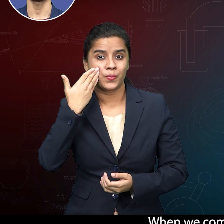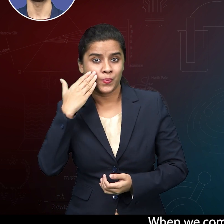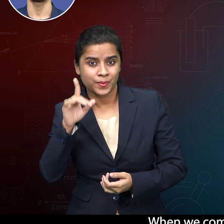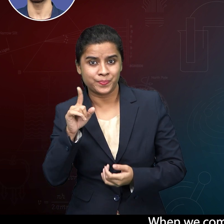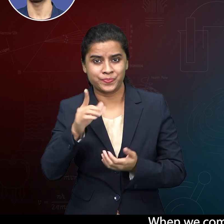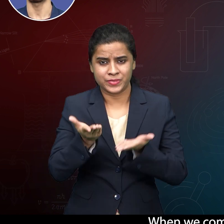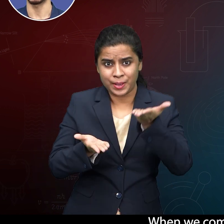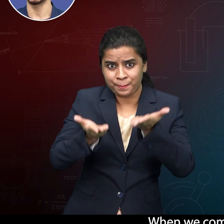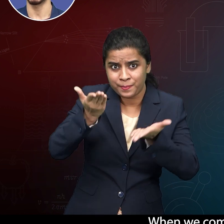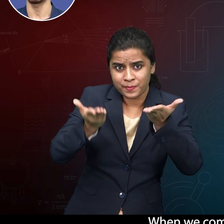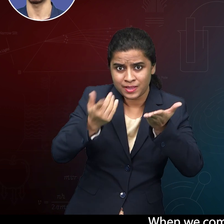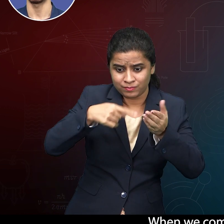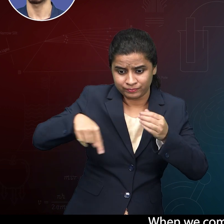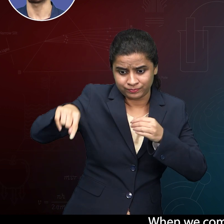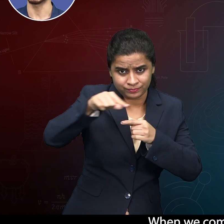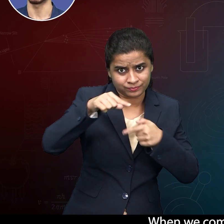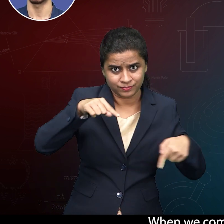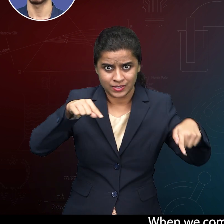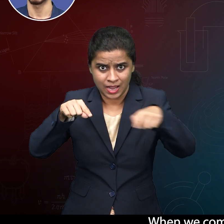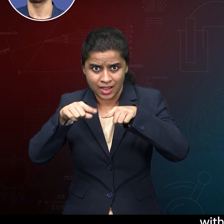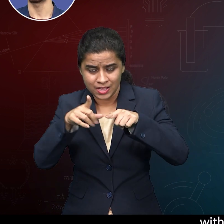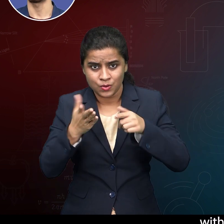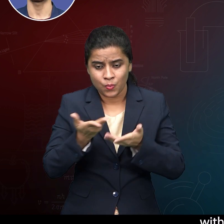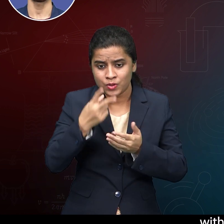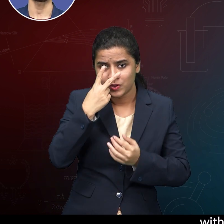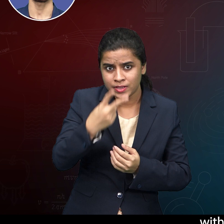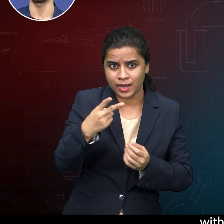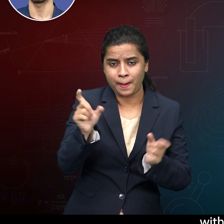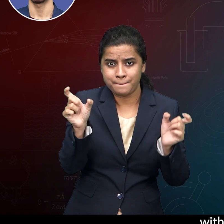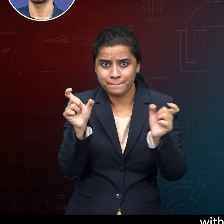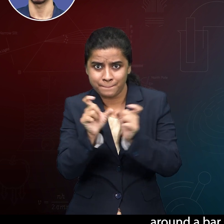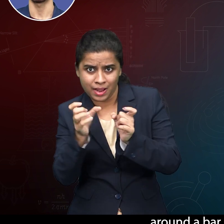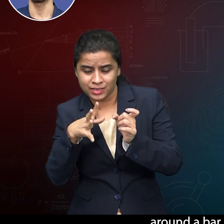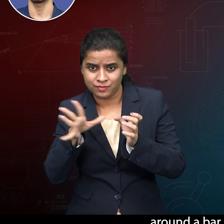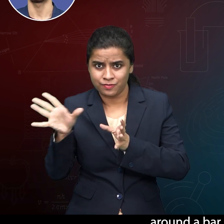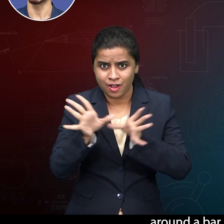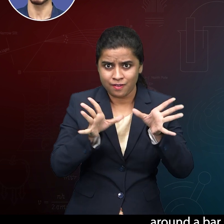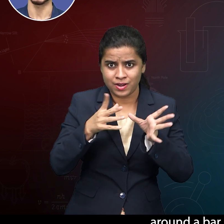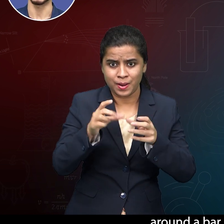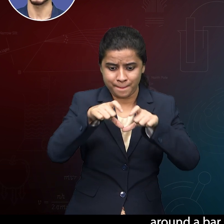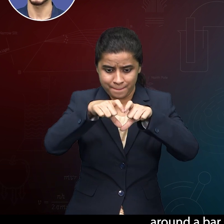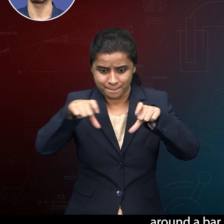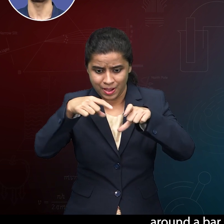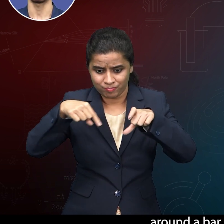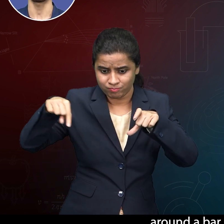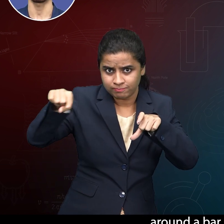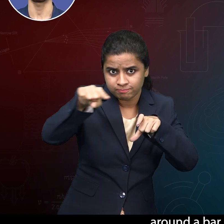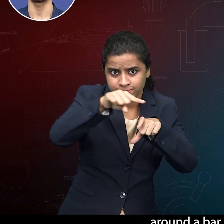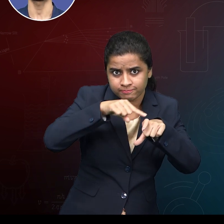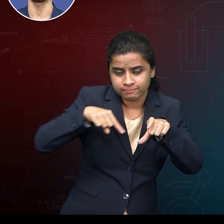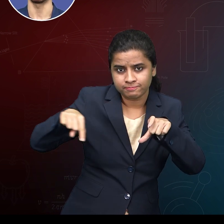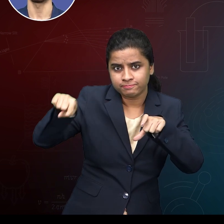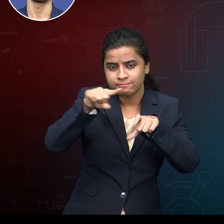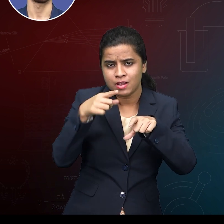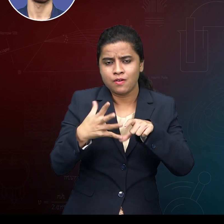When we compare the pattern of the field with the magnetic field around a bar magnet, we find them